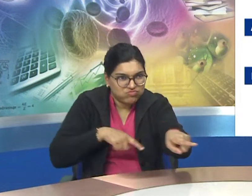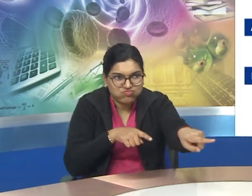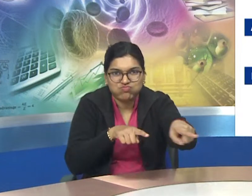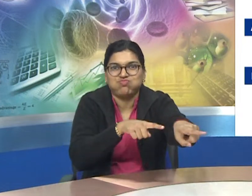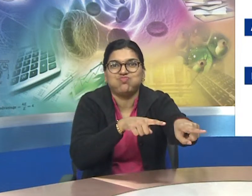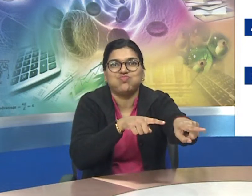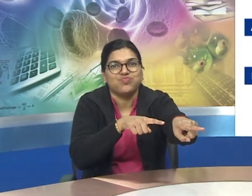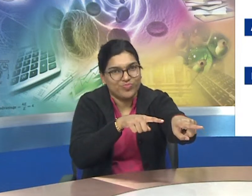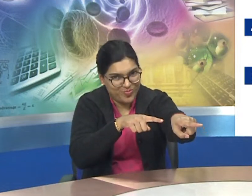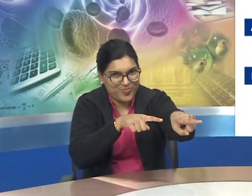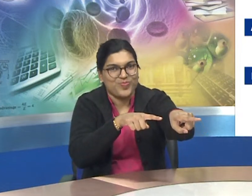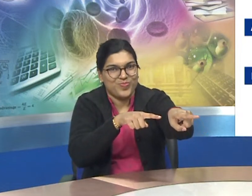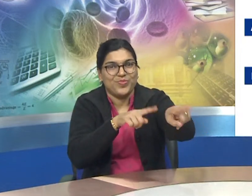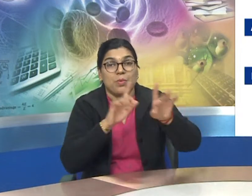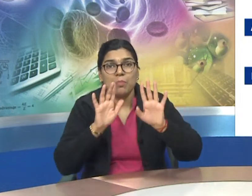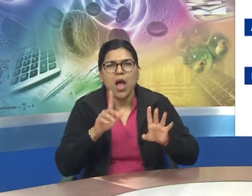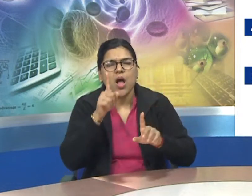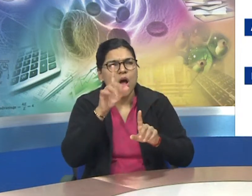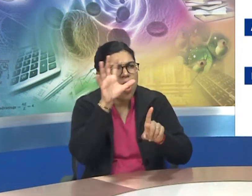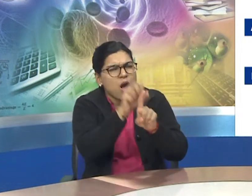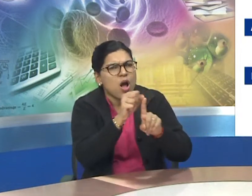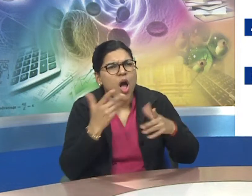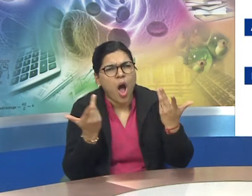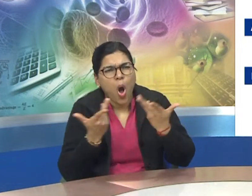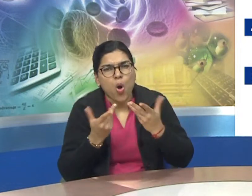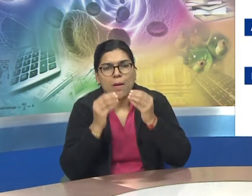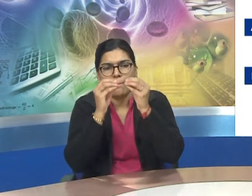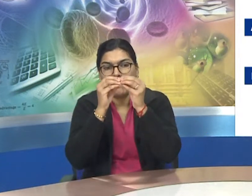subject and the object gets interchanged.